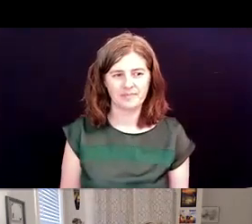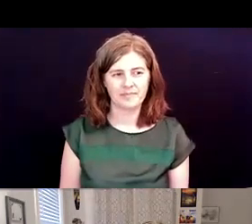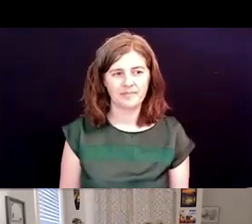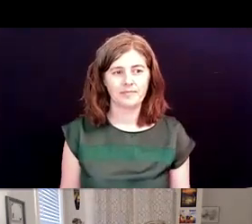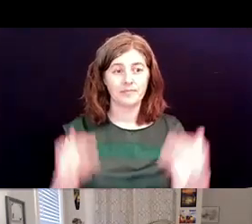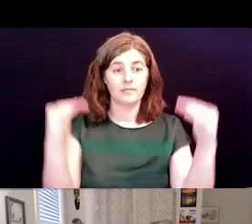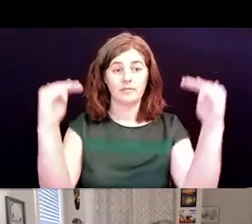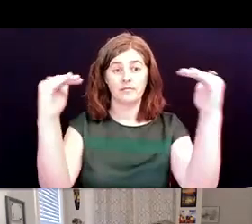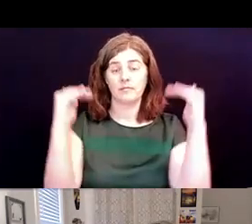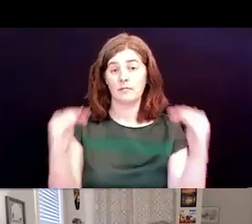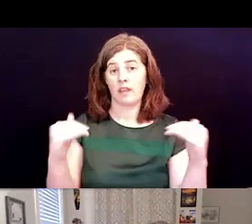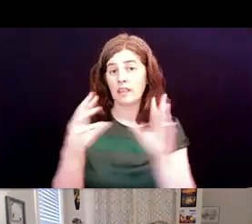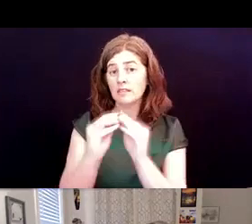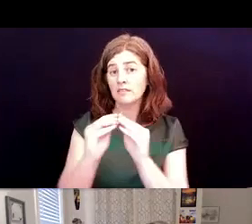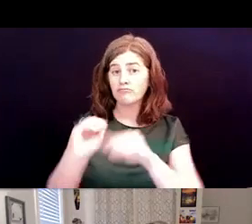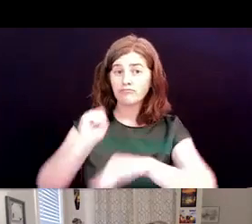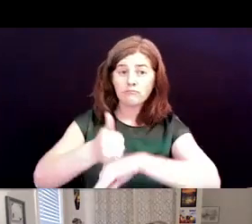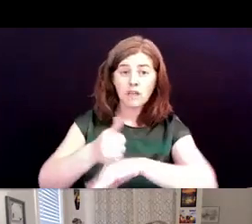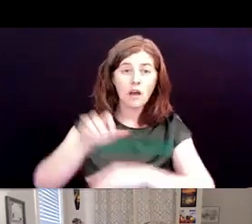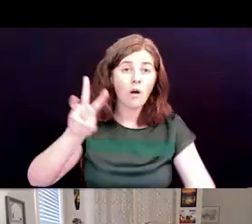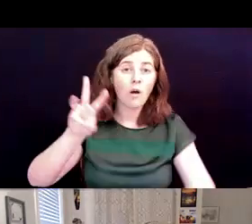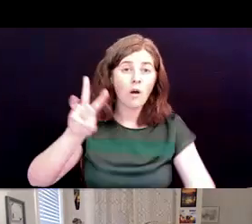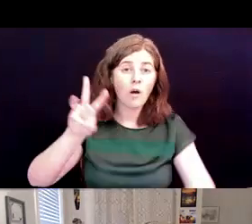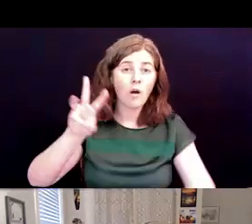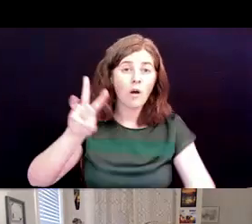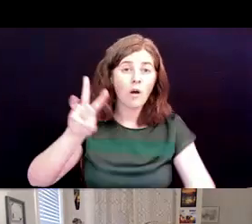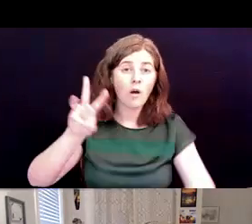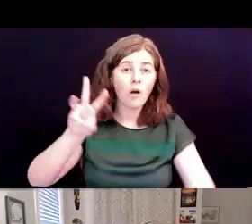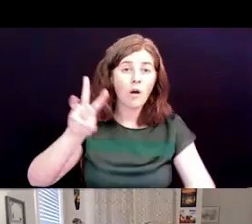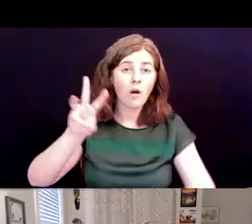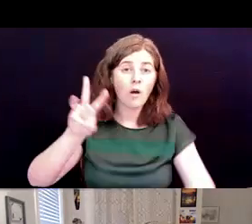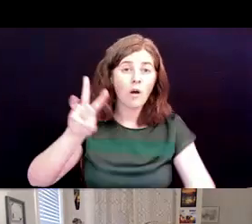Please note, this session is presented in webinar format.